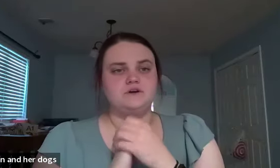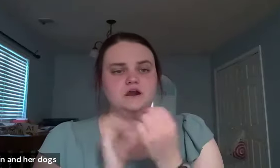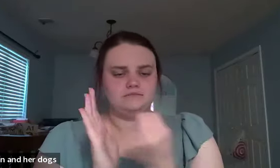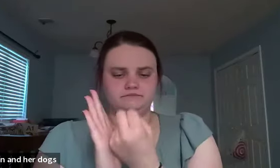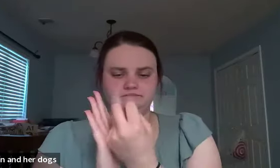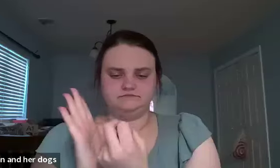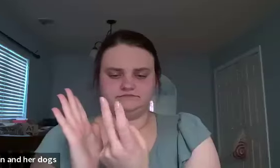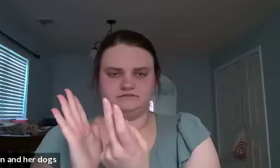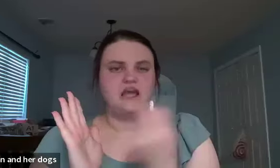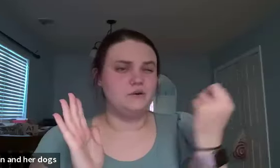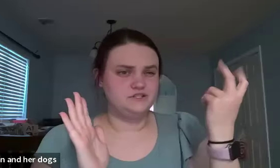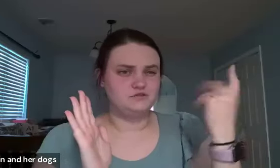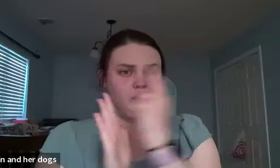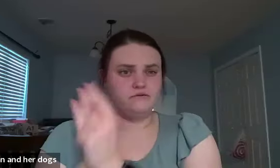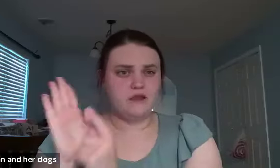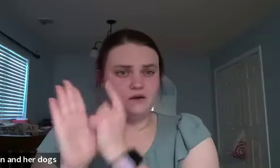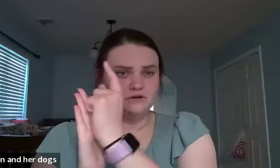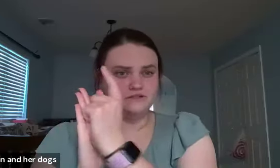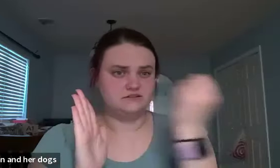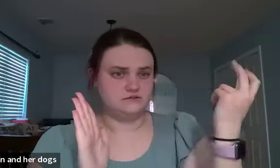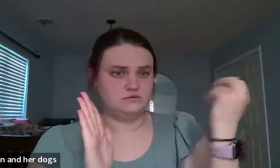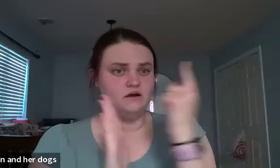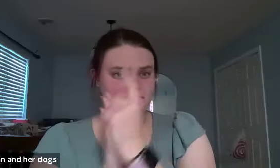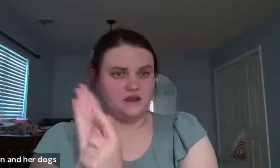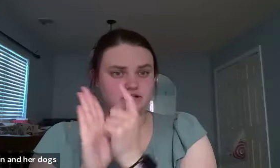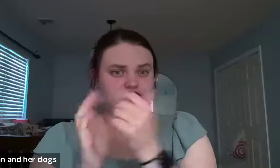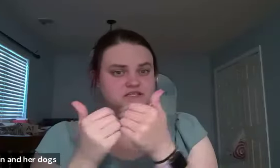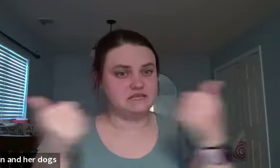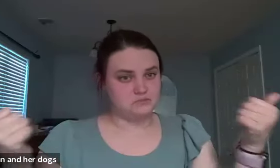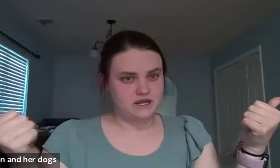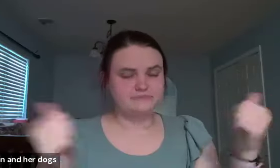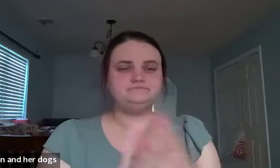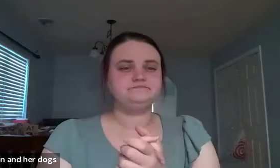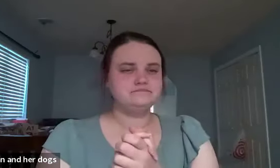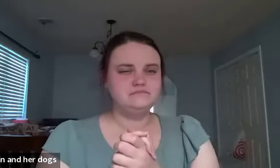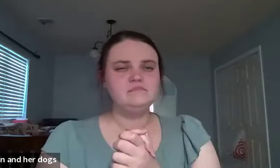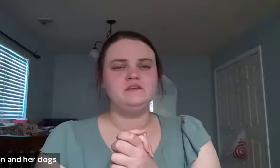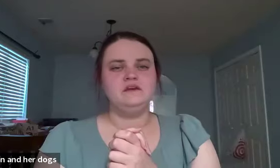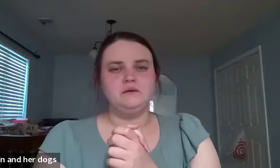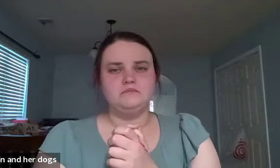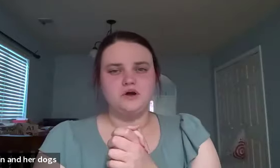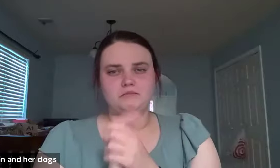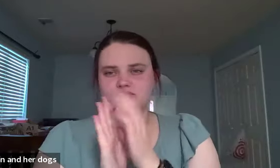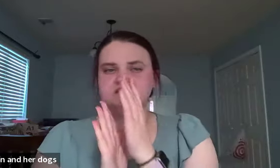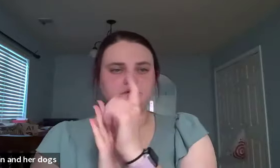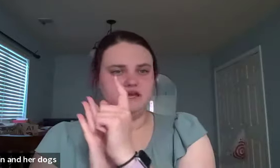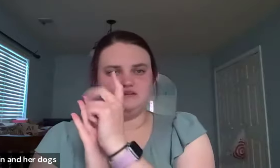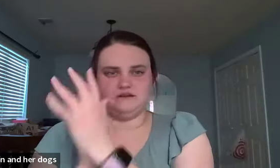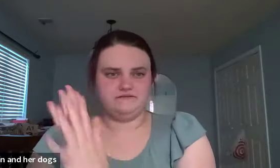whichever, I would do 12 hours. So 12 hours just to separate. But most of them you can do like